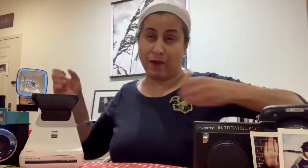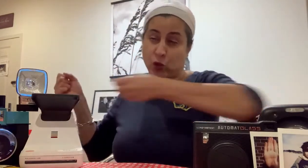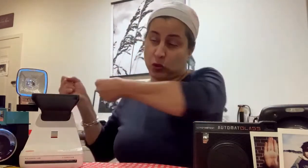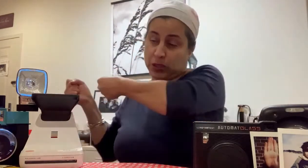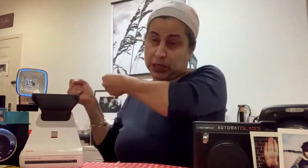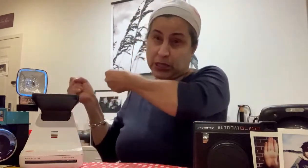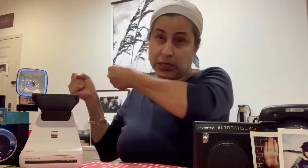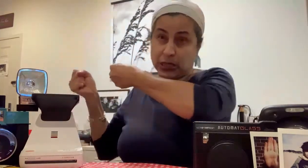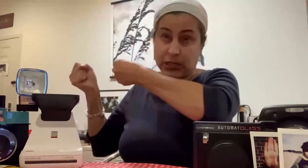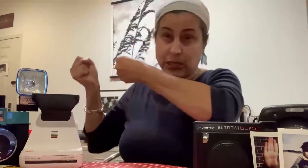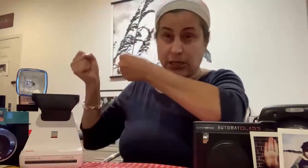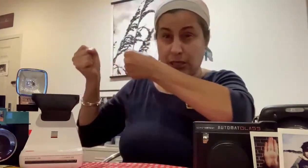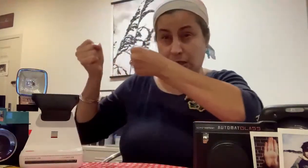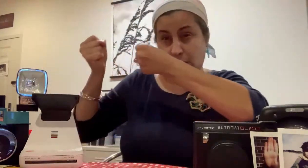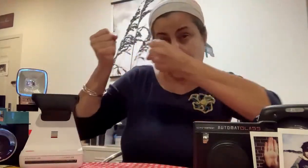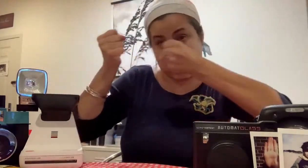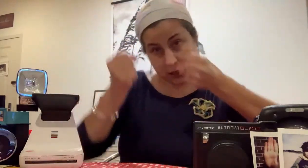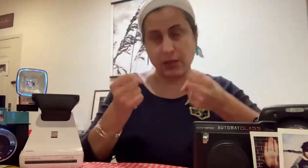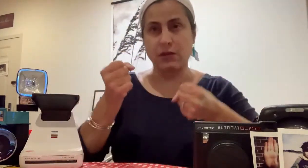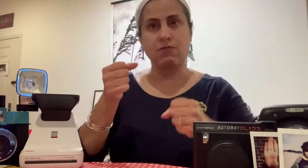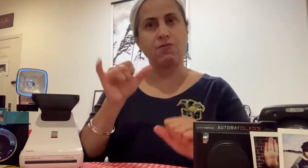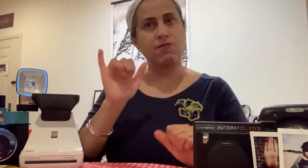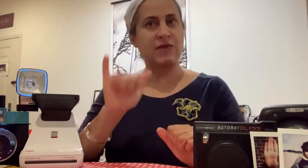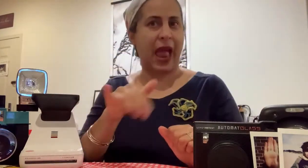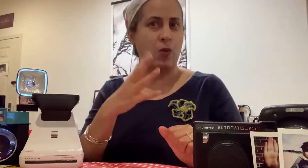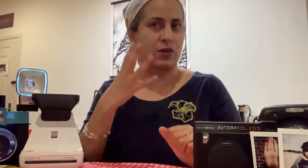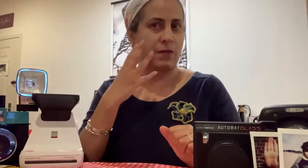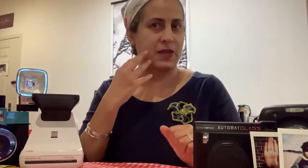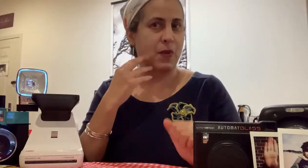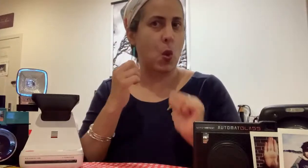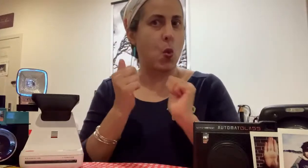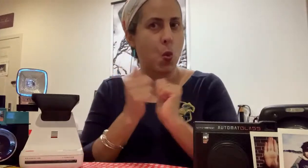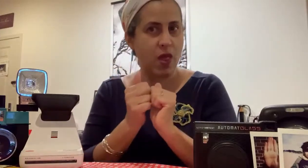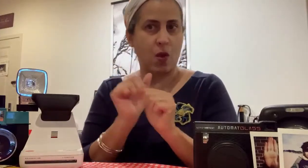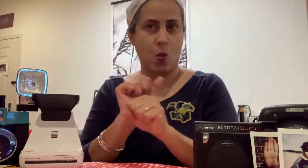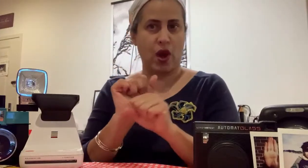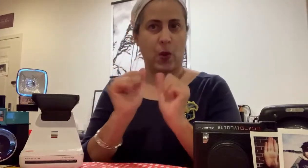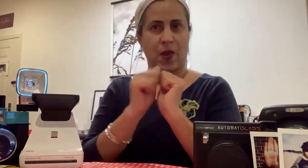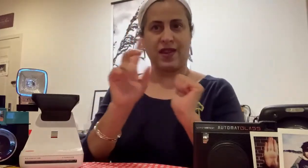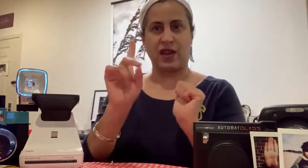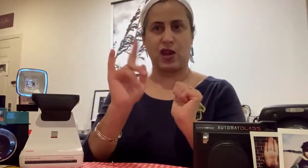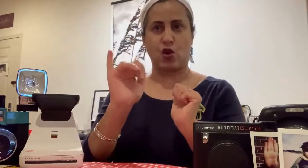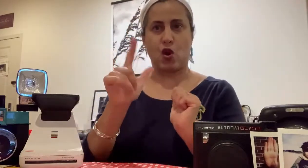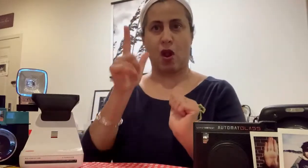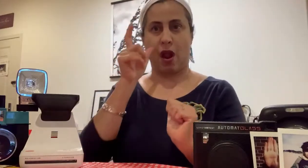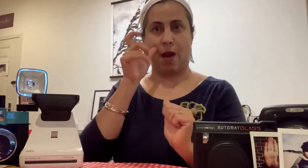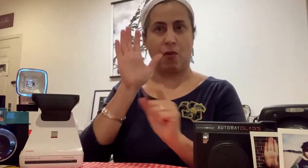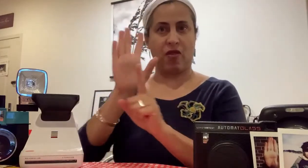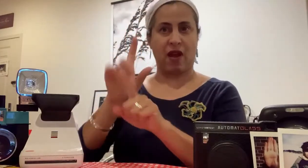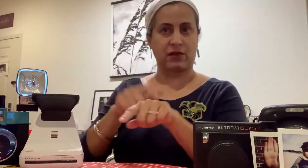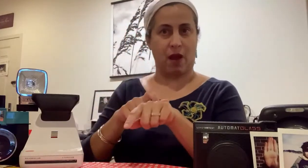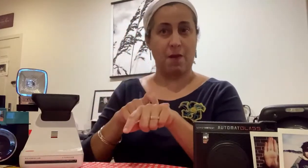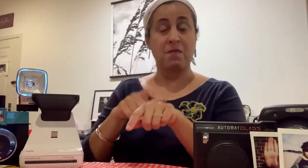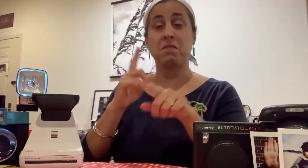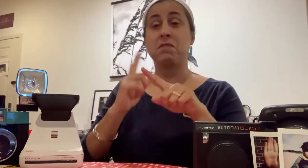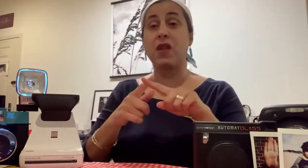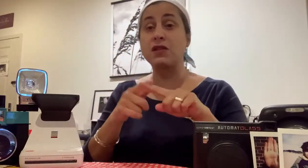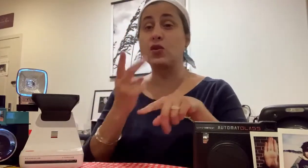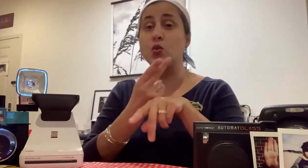and it was a heavy-duty piece of equipment that you had to lug along with you. So that digital